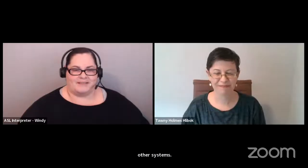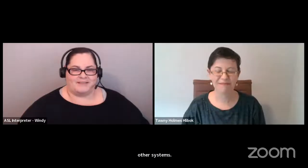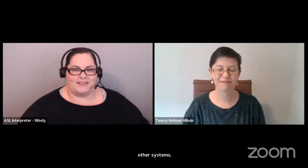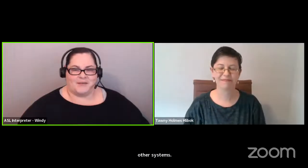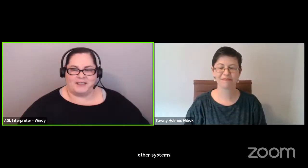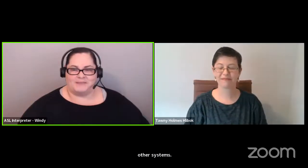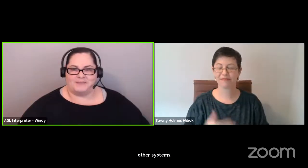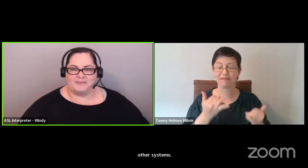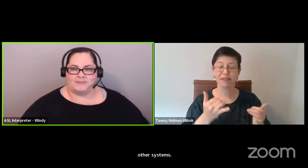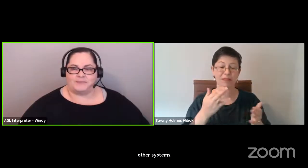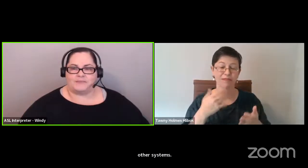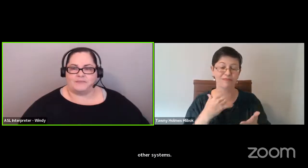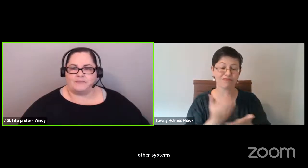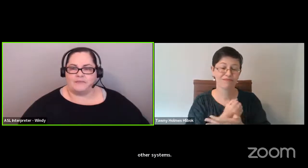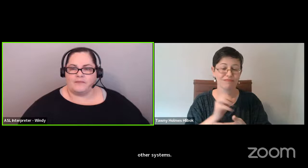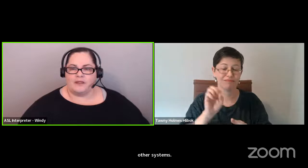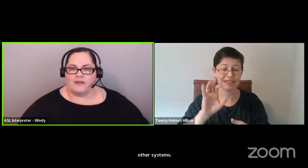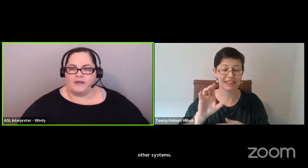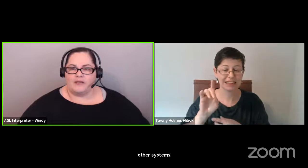Absolutely. You're welcome.